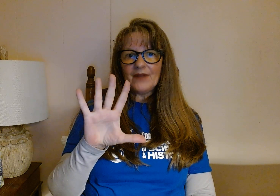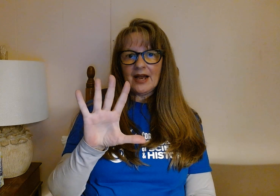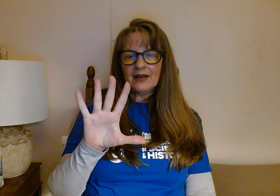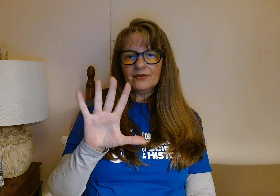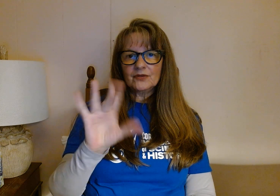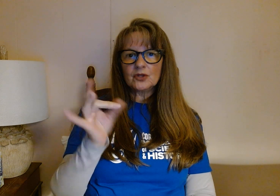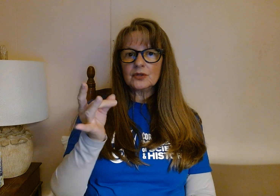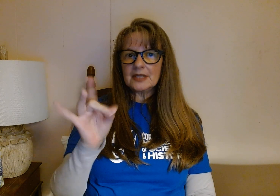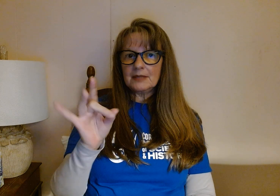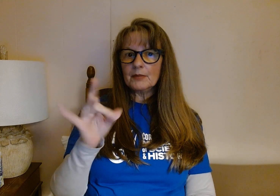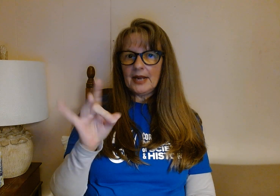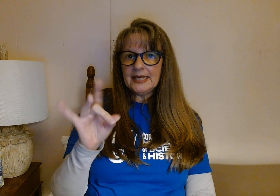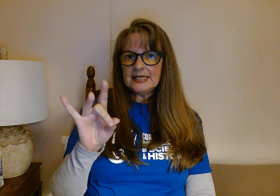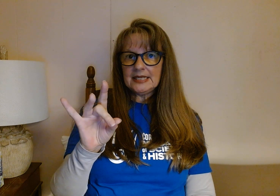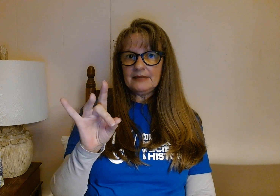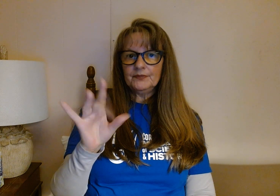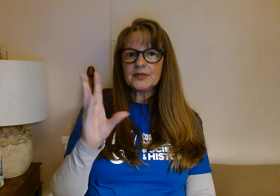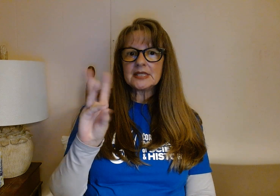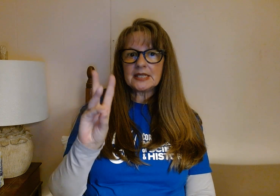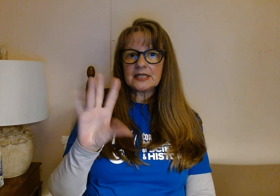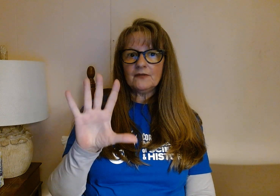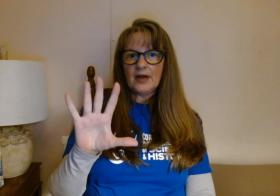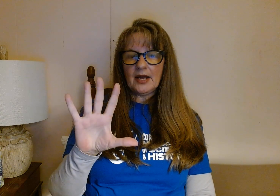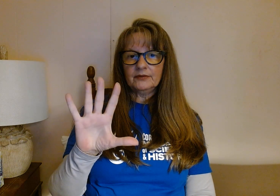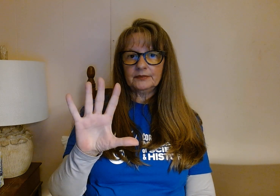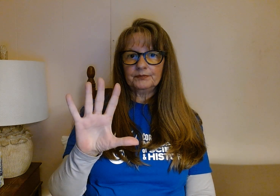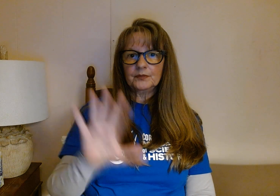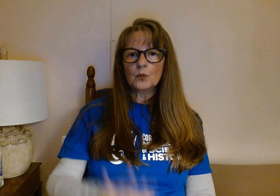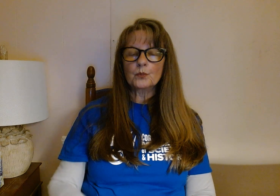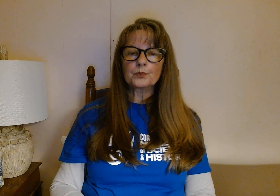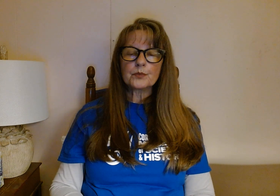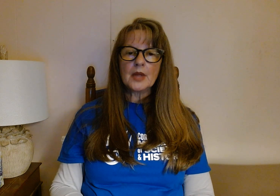1865. So you see, remember 1865.